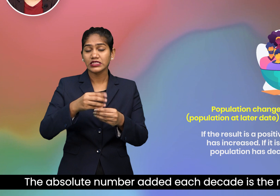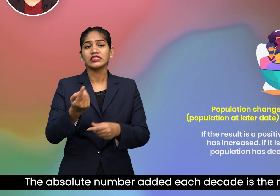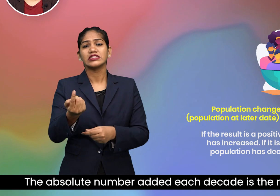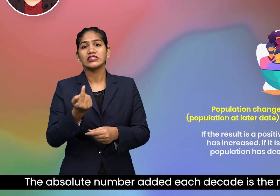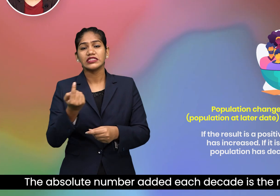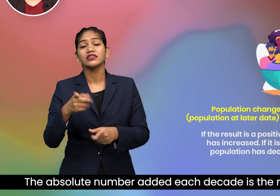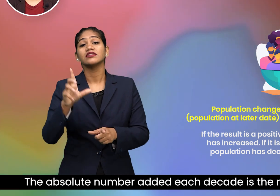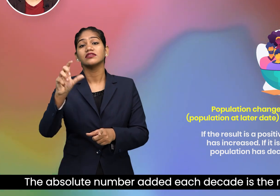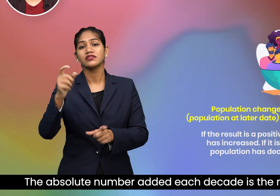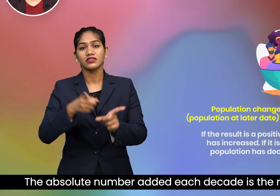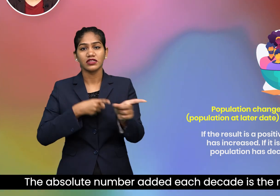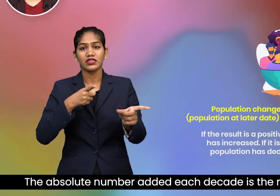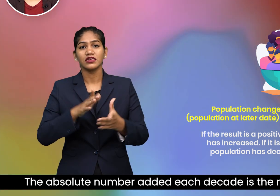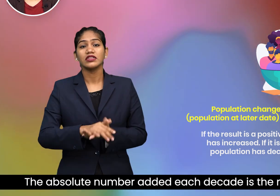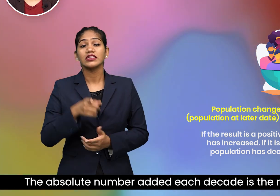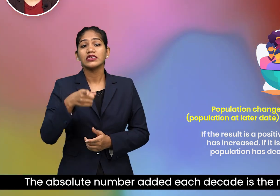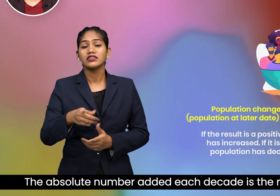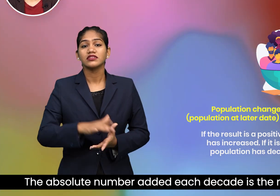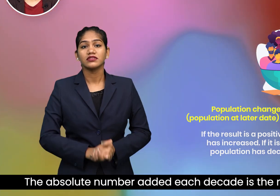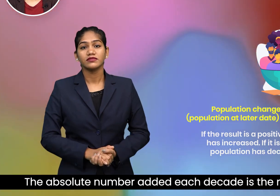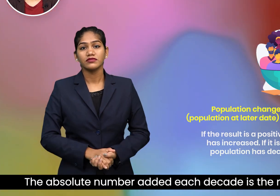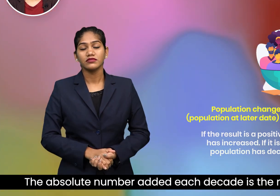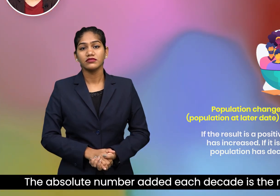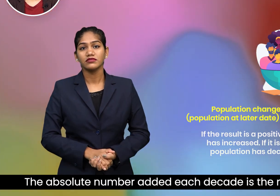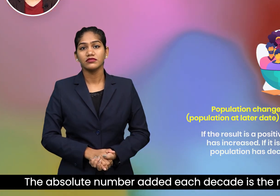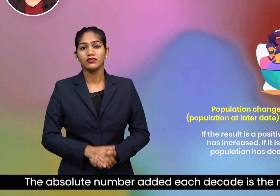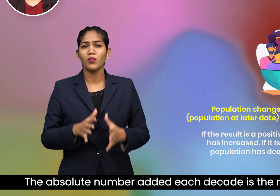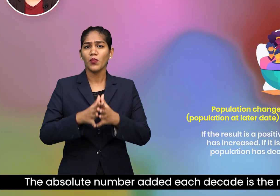decade is the magnitude of the increase.